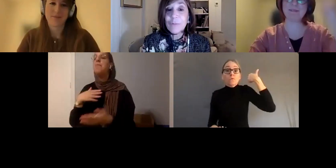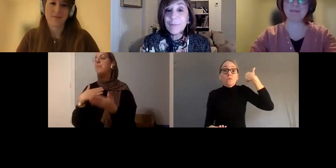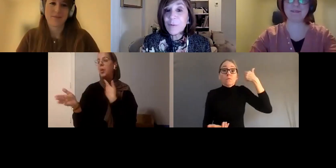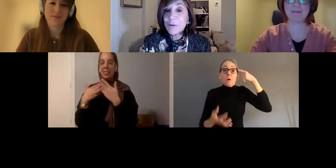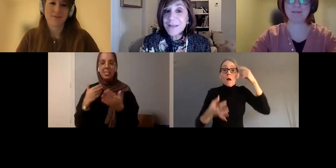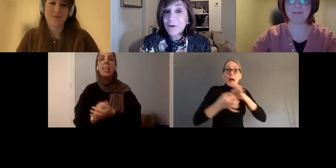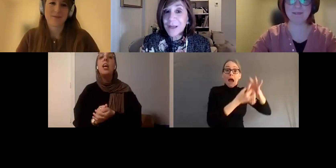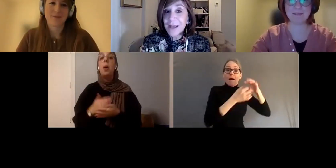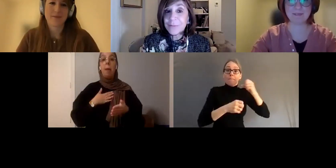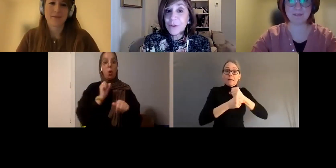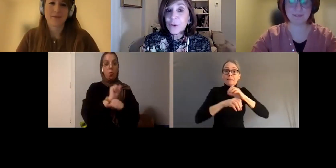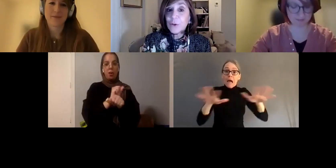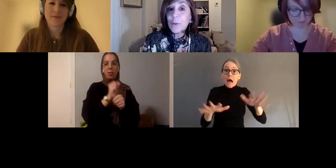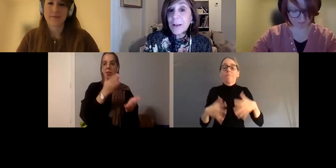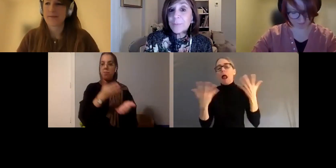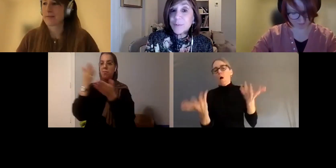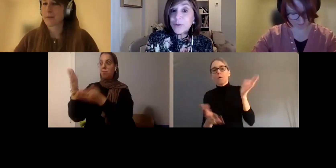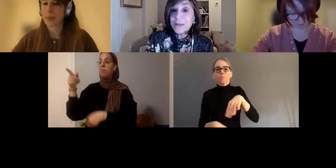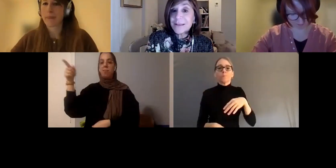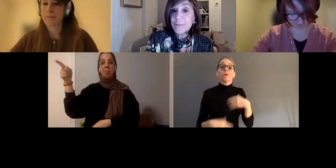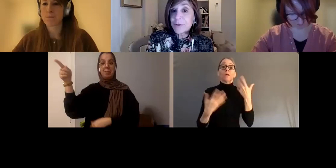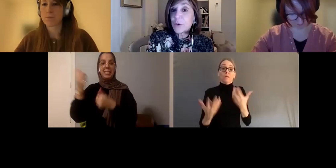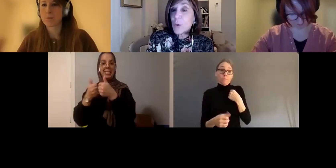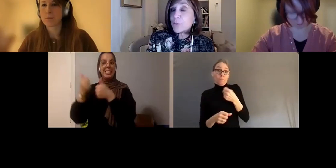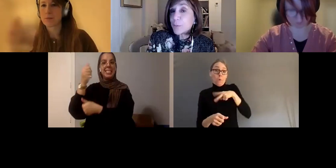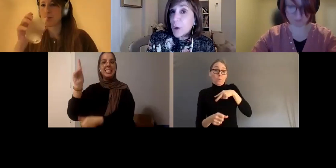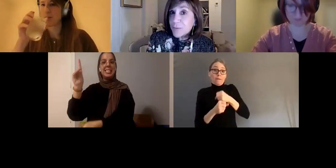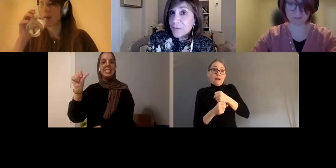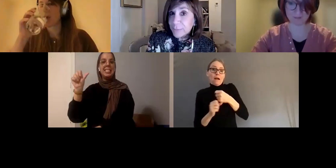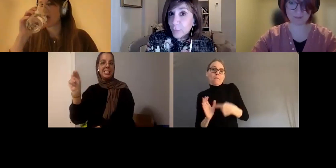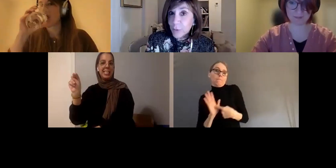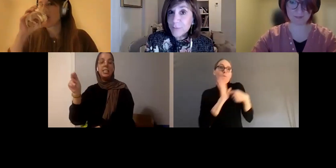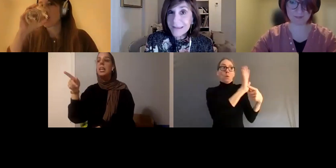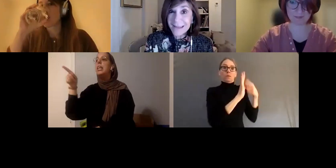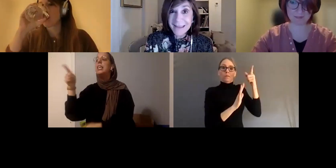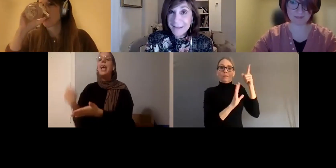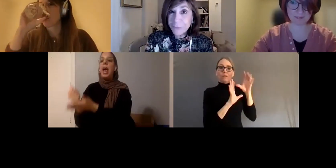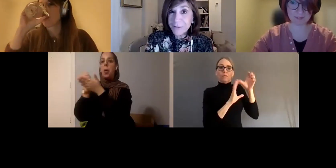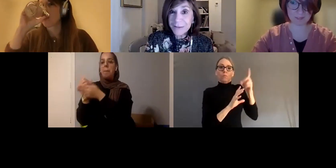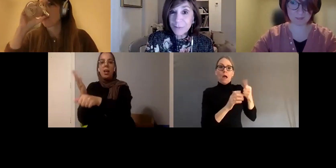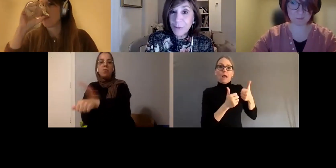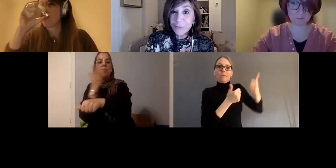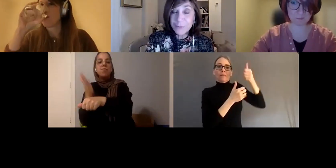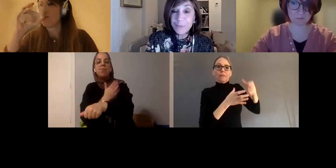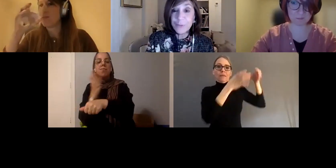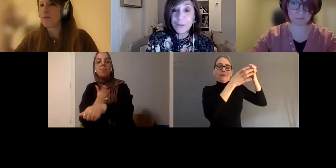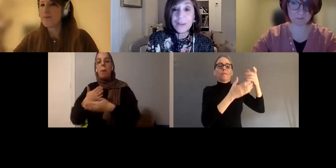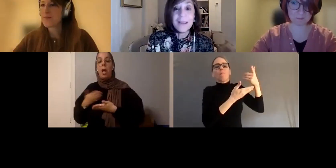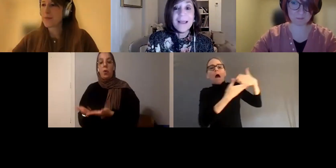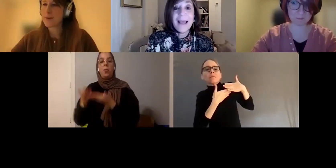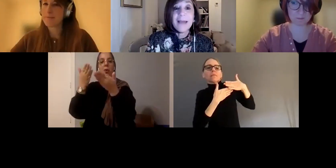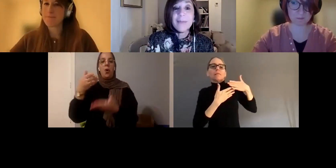I brought my work to Harry Hannum, who helped put it into better, quote, proposal form, since I had never written a proposal